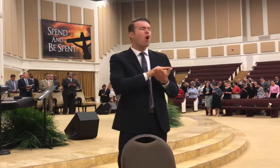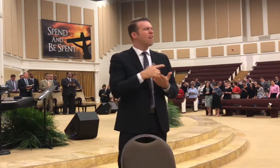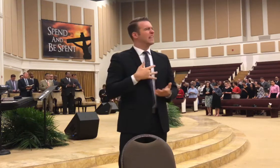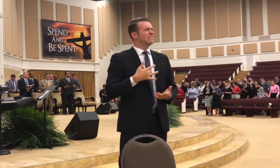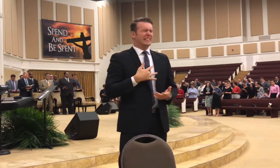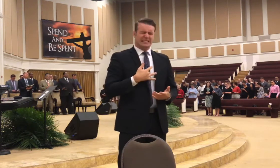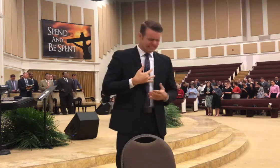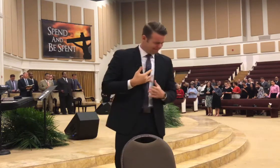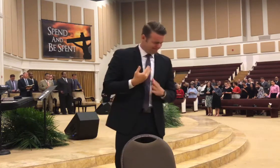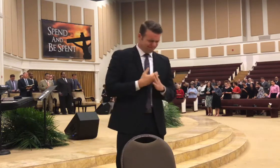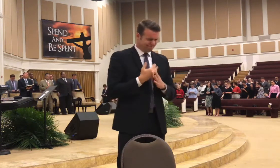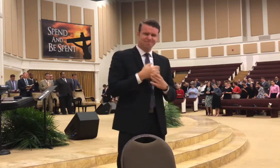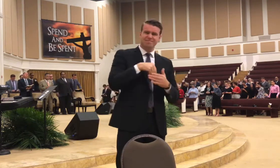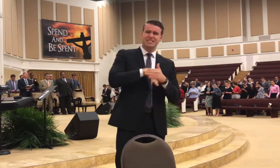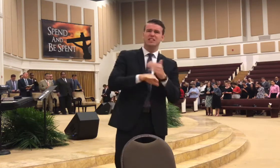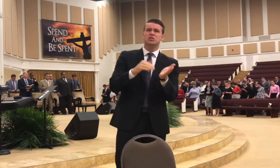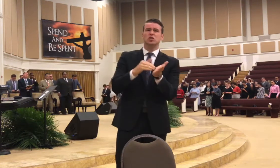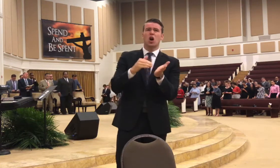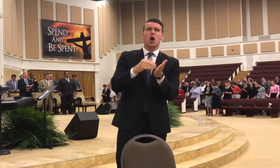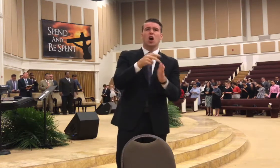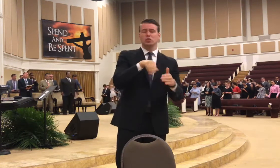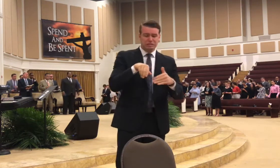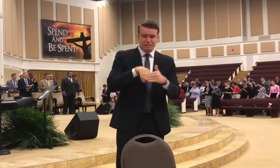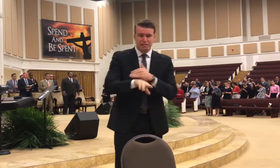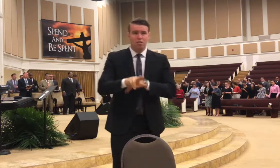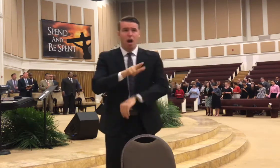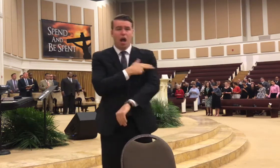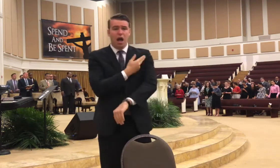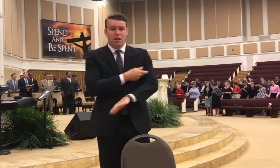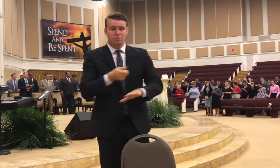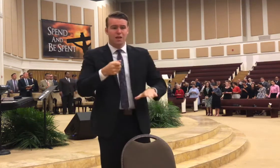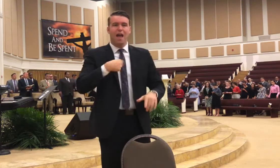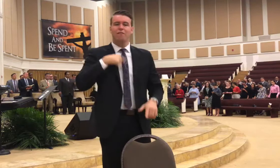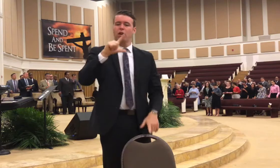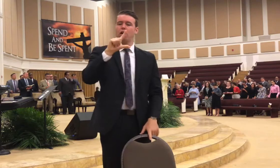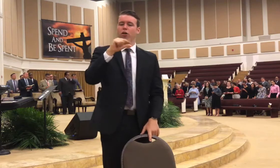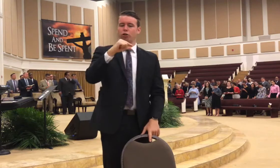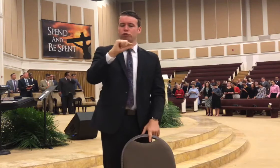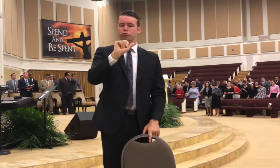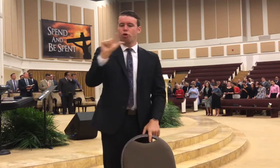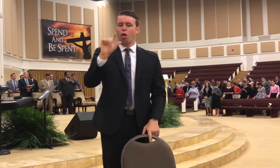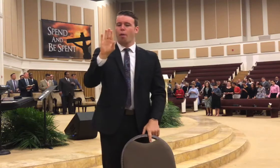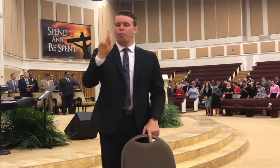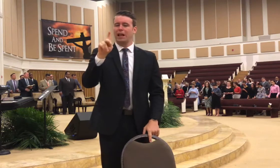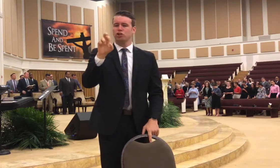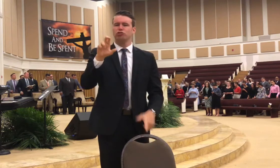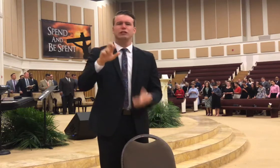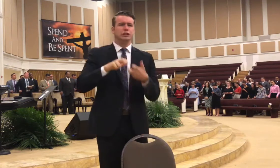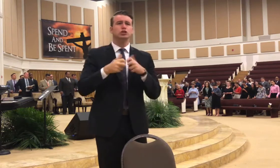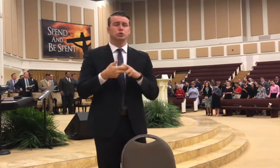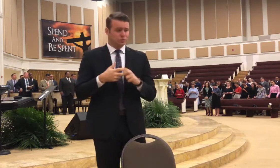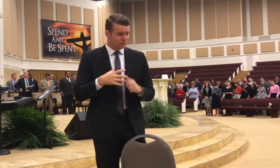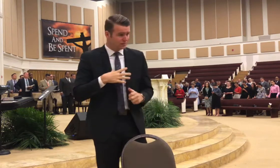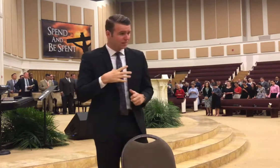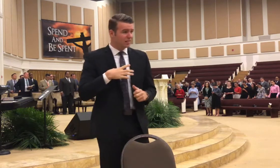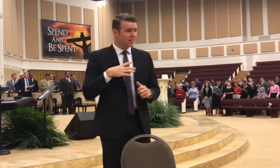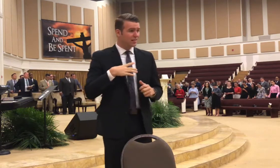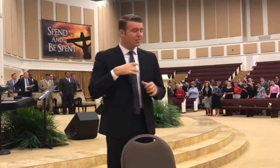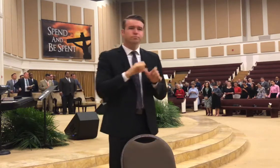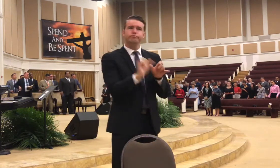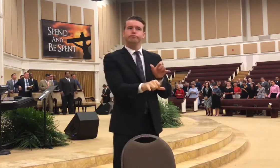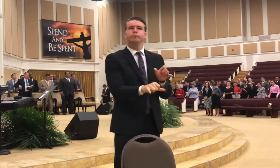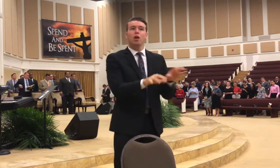feeling bad, went to the doctor. They admitted her into the hospital with gallbladder issues. And she never left the